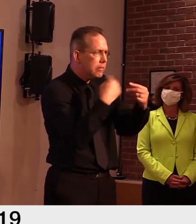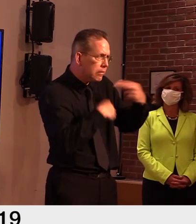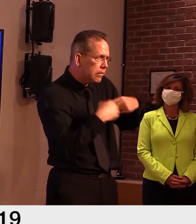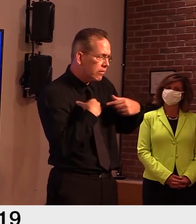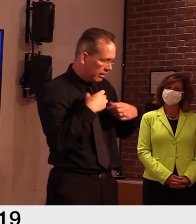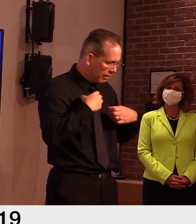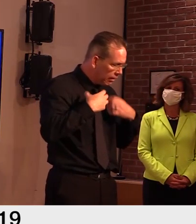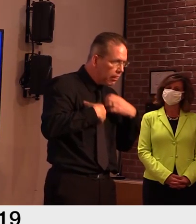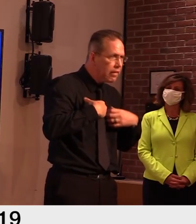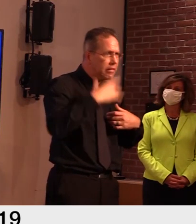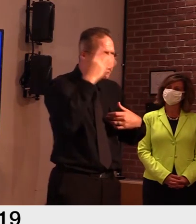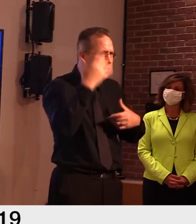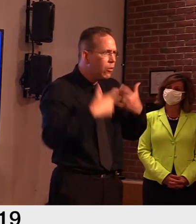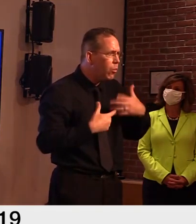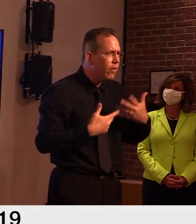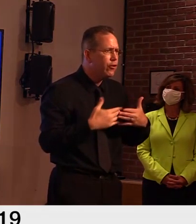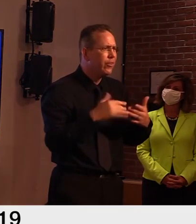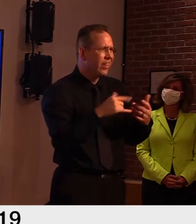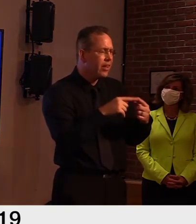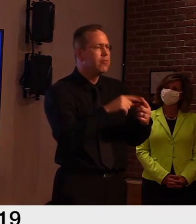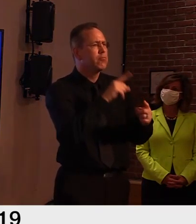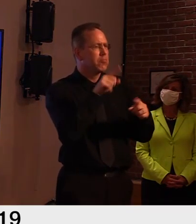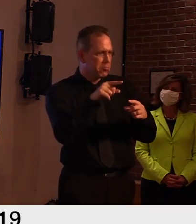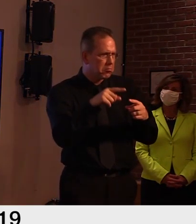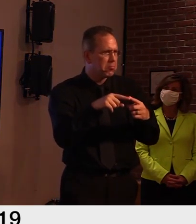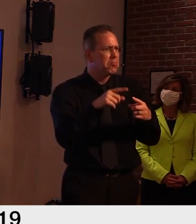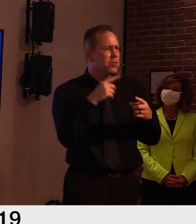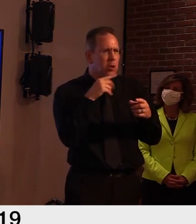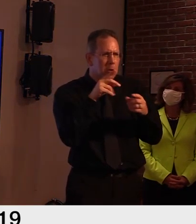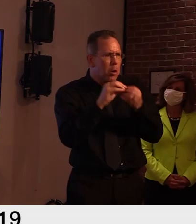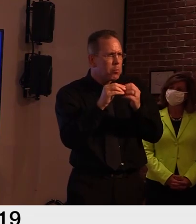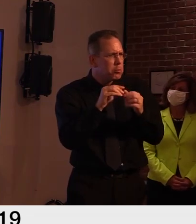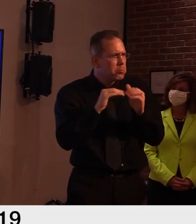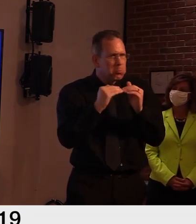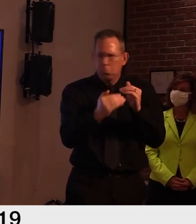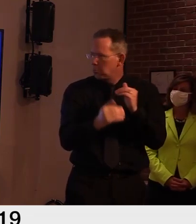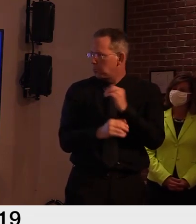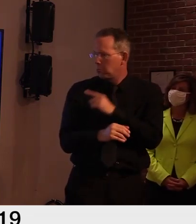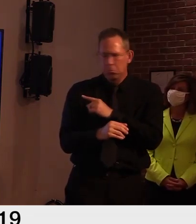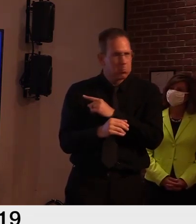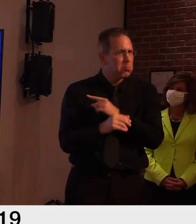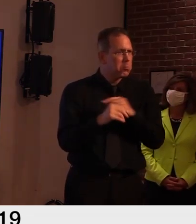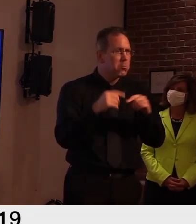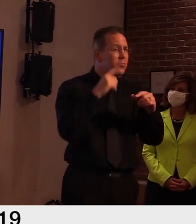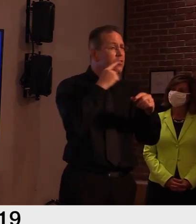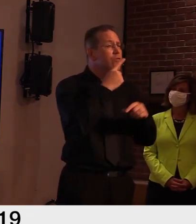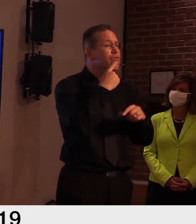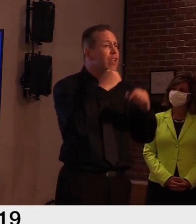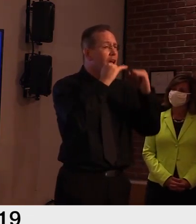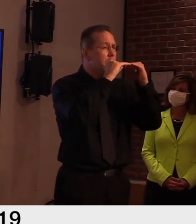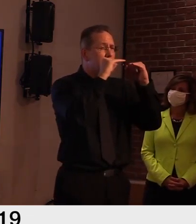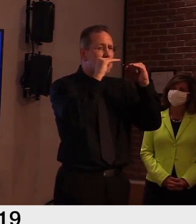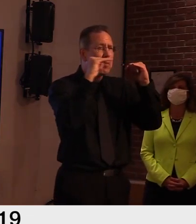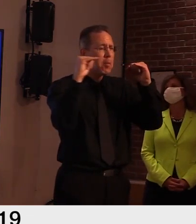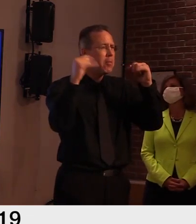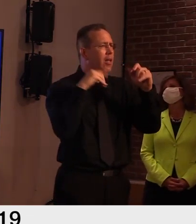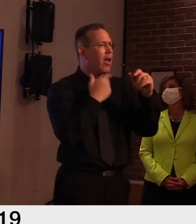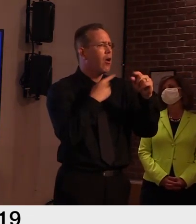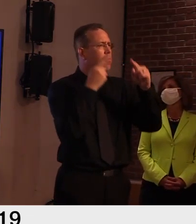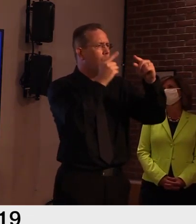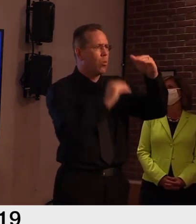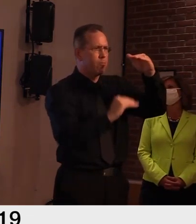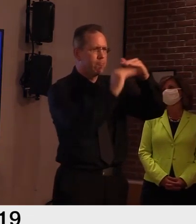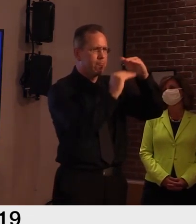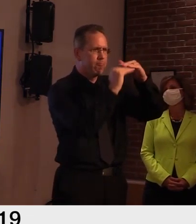good results across the board. First, regarding syndromic surveillance, which again is the measure of the percent of visits for